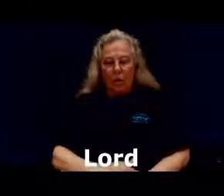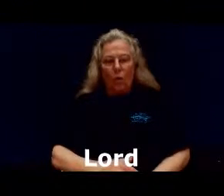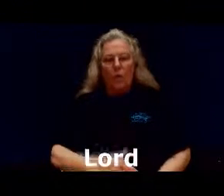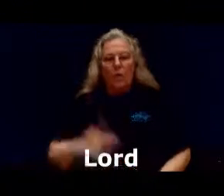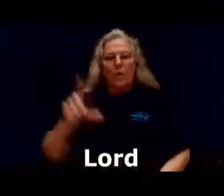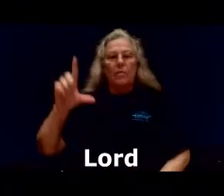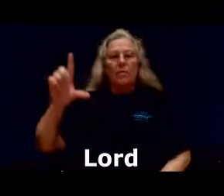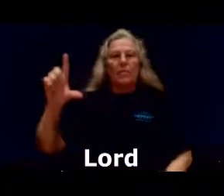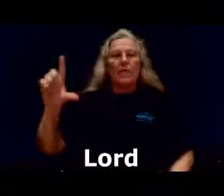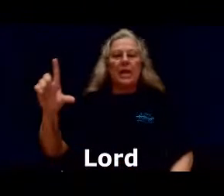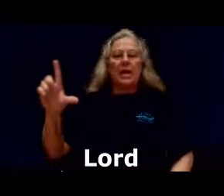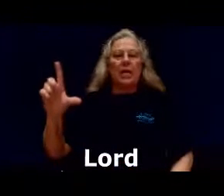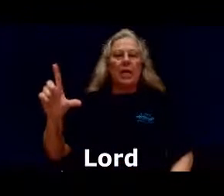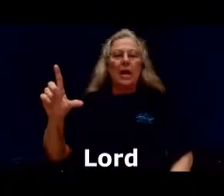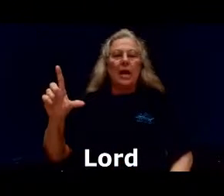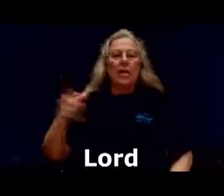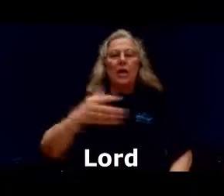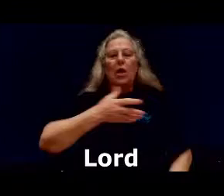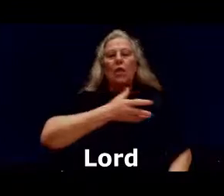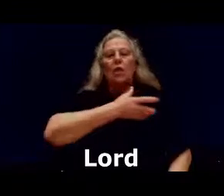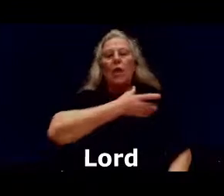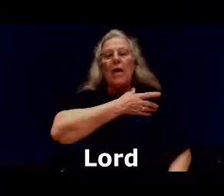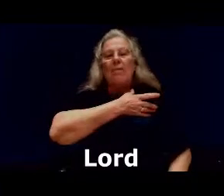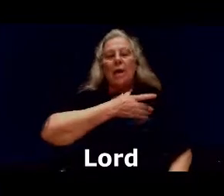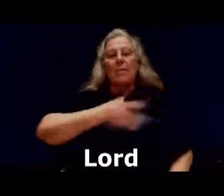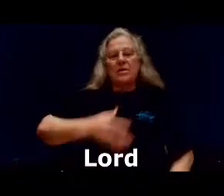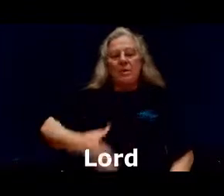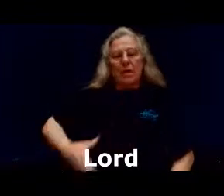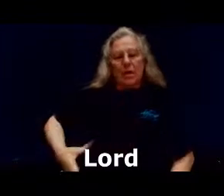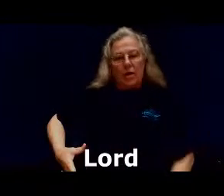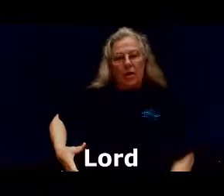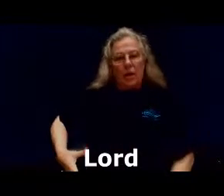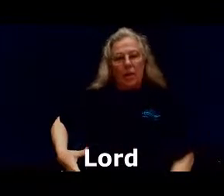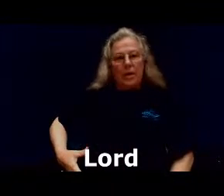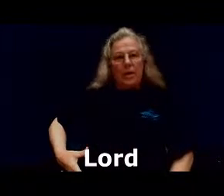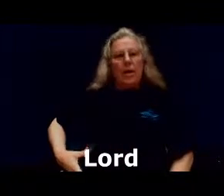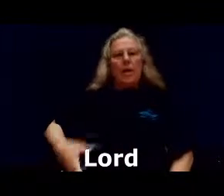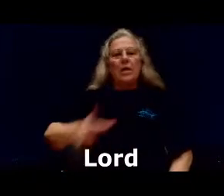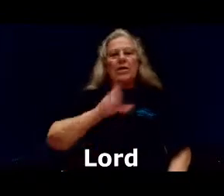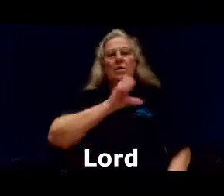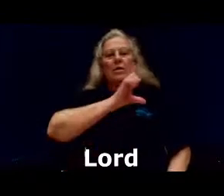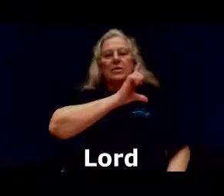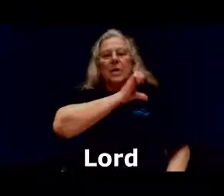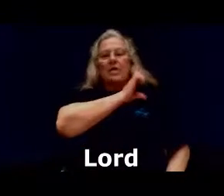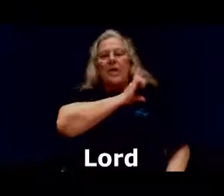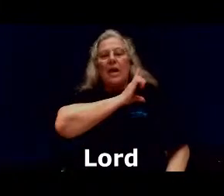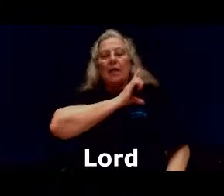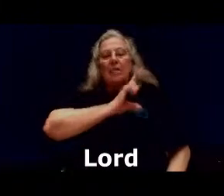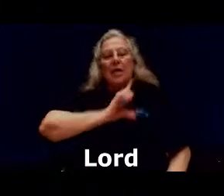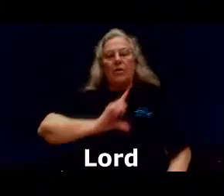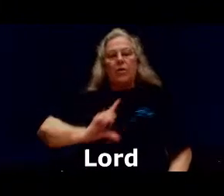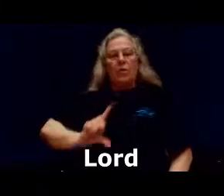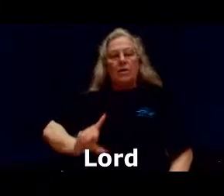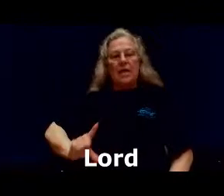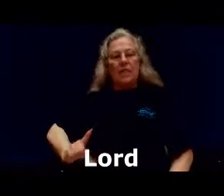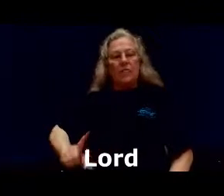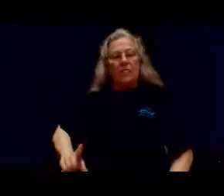Lord, the L hand, you have that Miss America ribbon. Take the L down across that